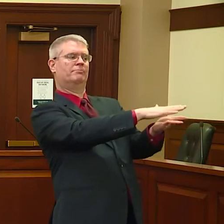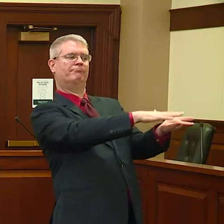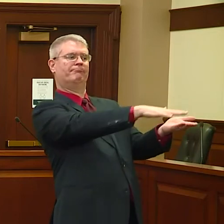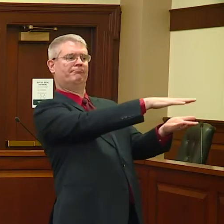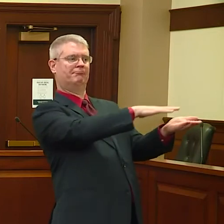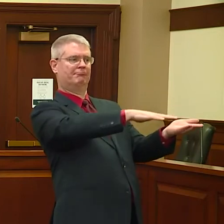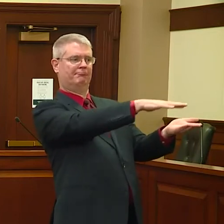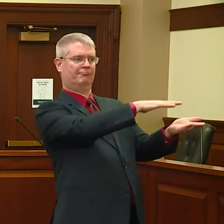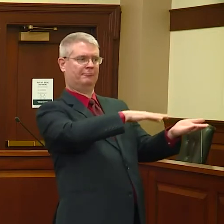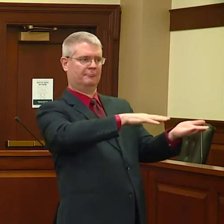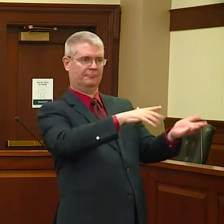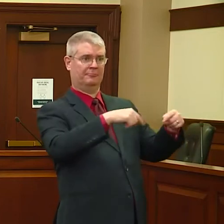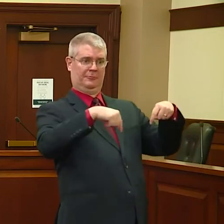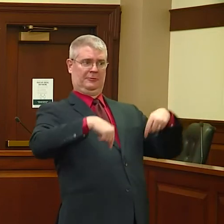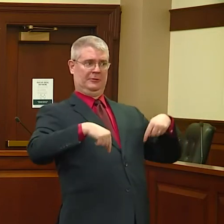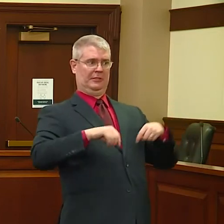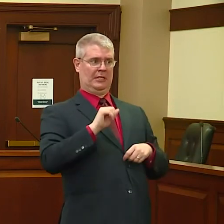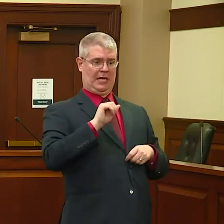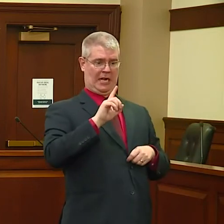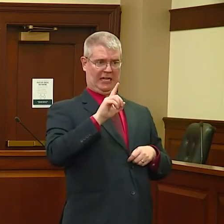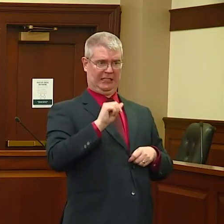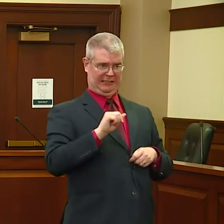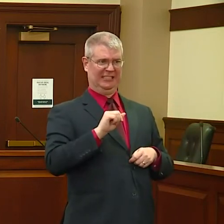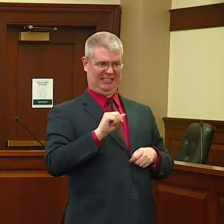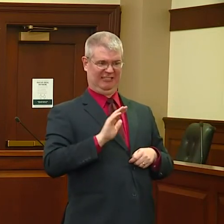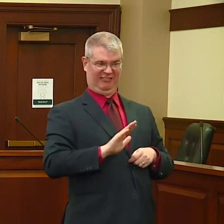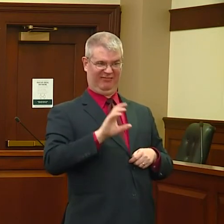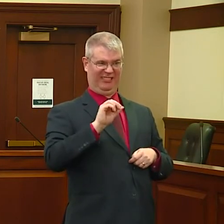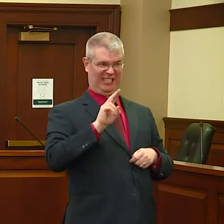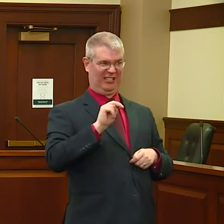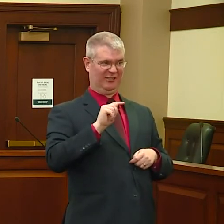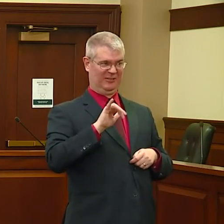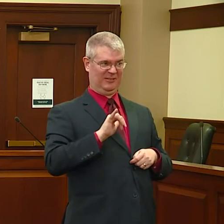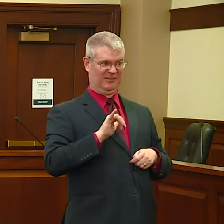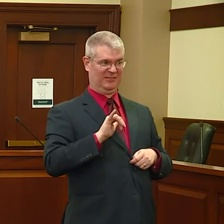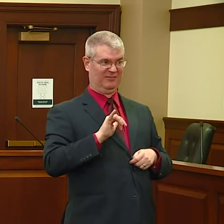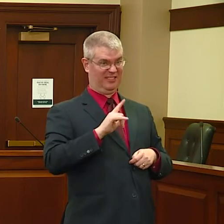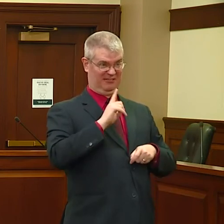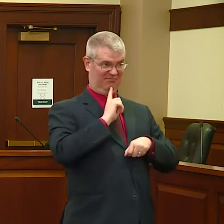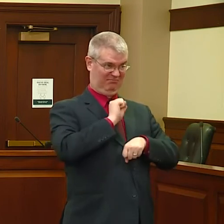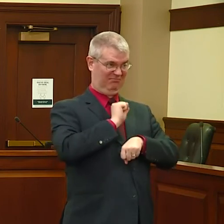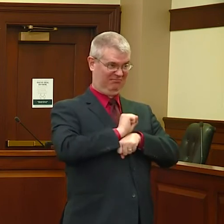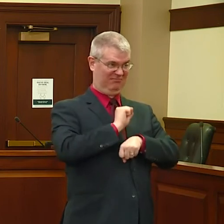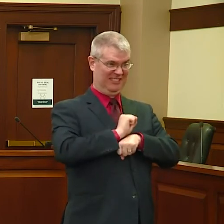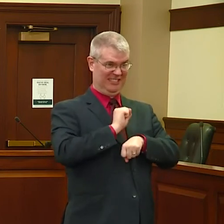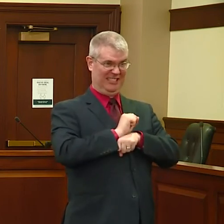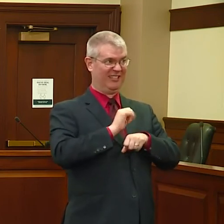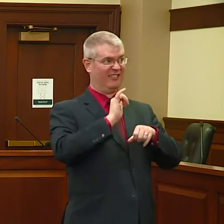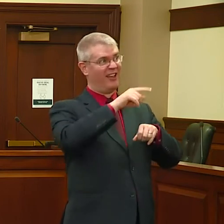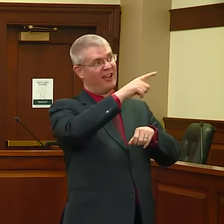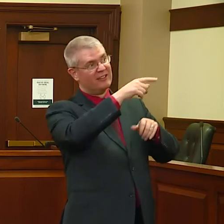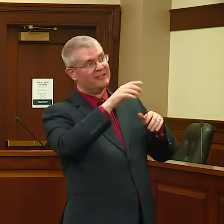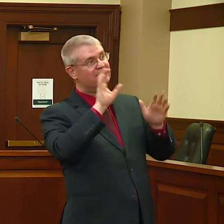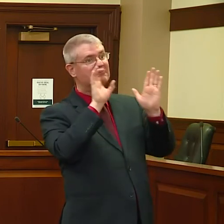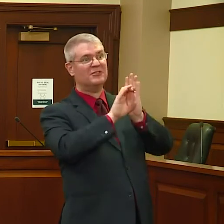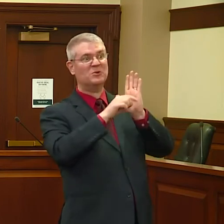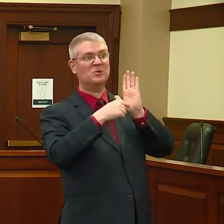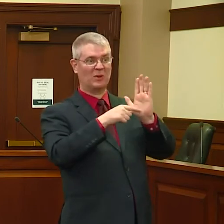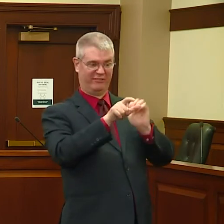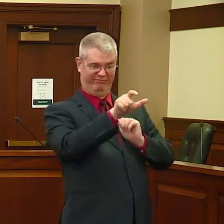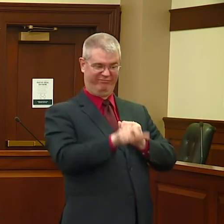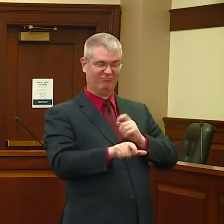zone. Schools are still welcoming kids back to school. What kinds of concerns do you have